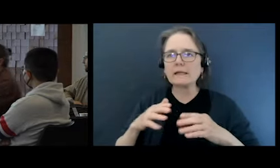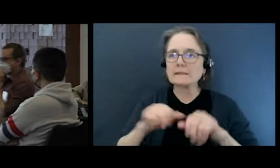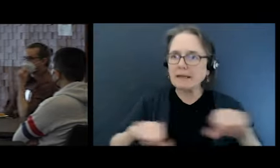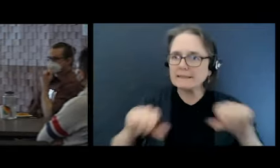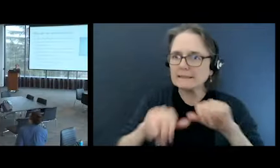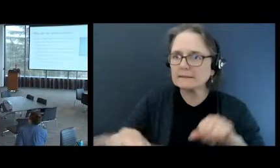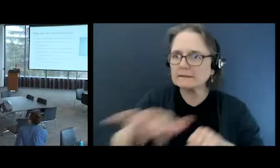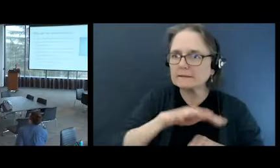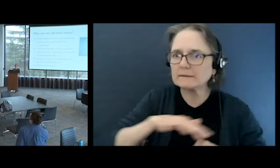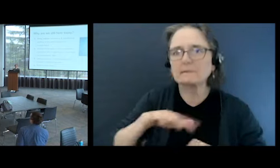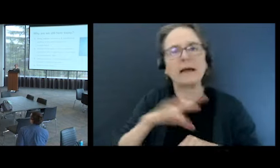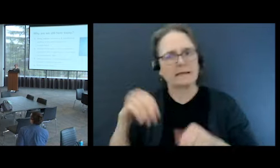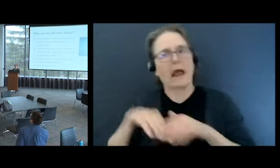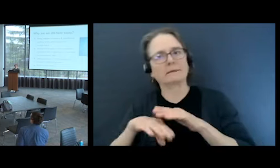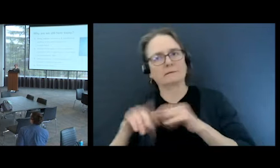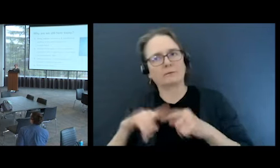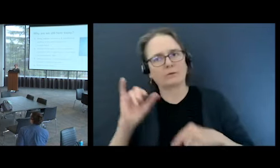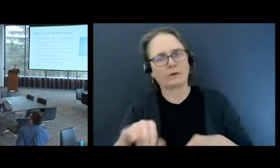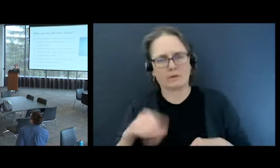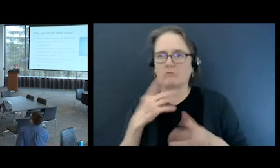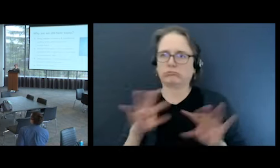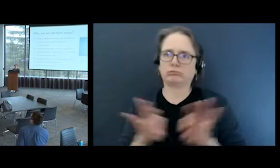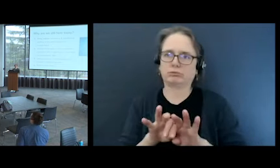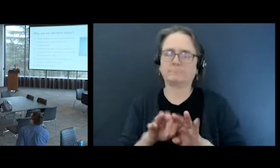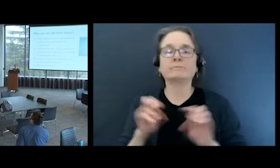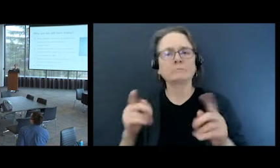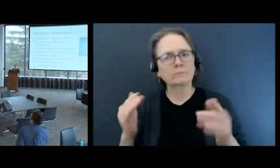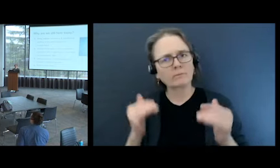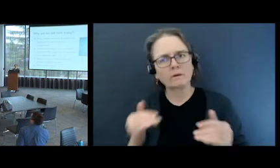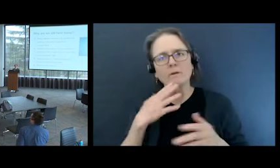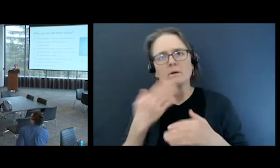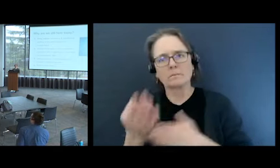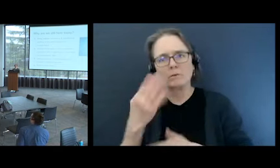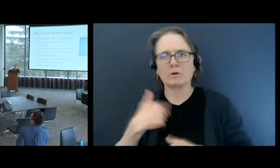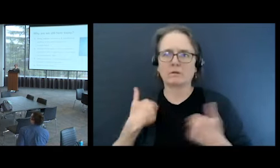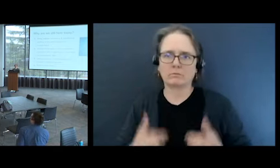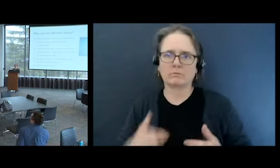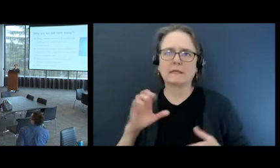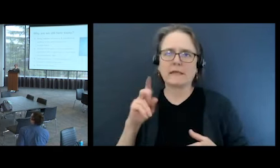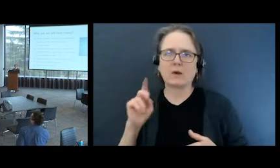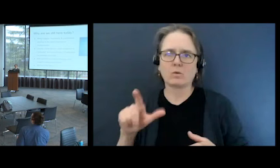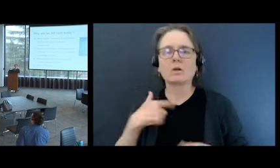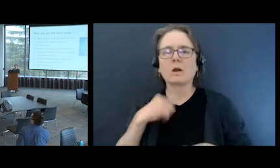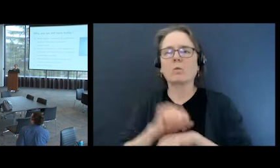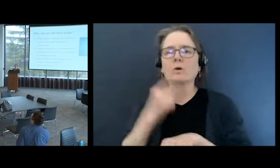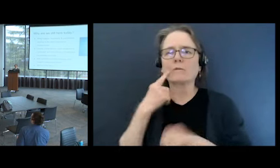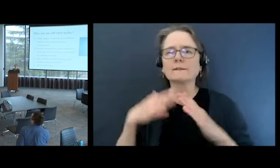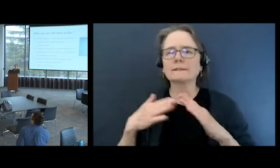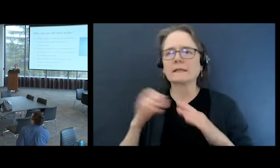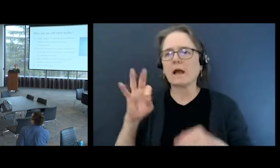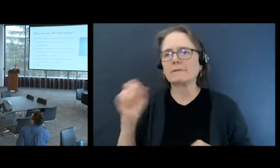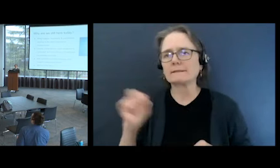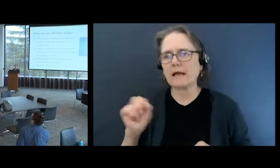Good morning. My name is Carol, and I work for the City of Seattle, primarily with the taxi cab